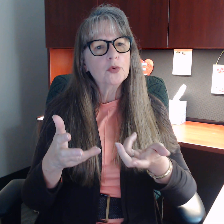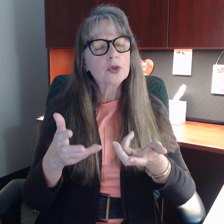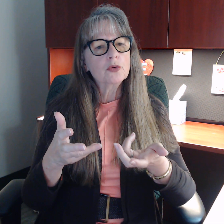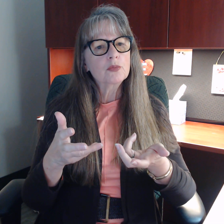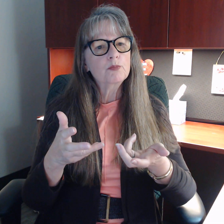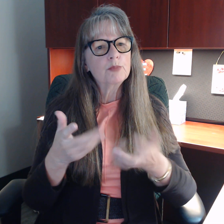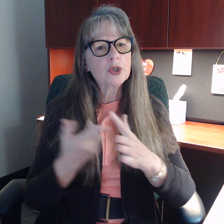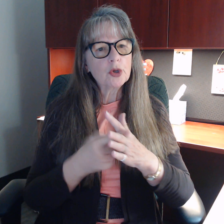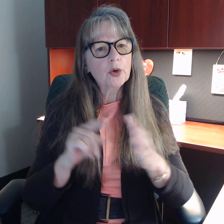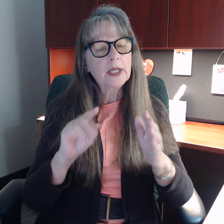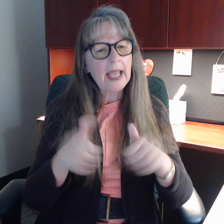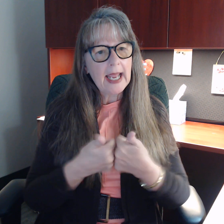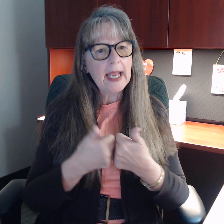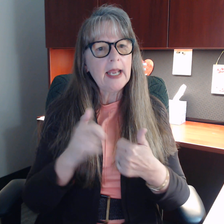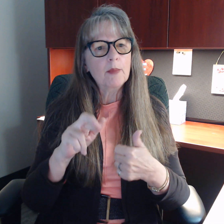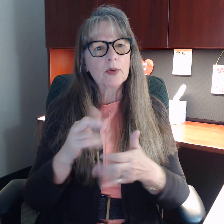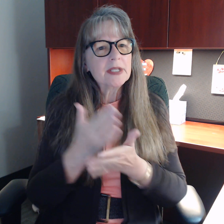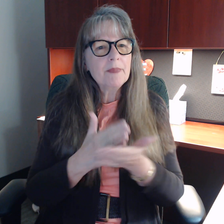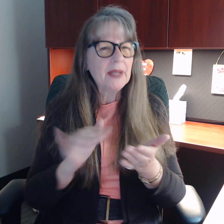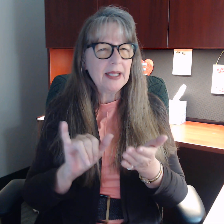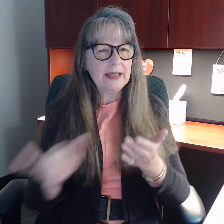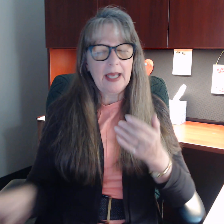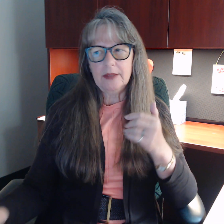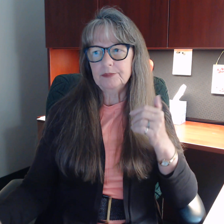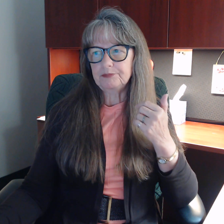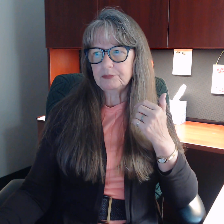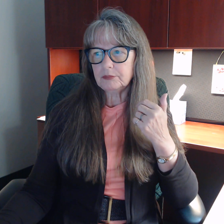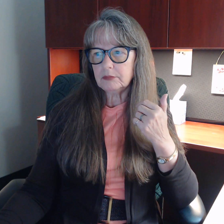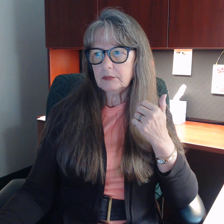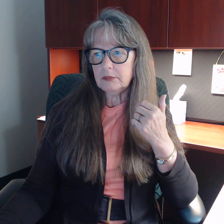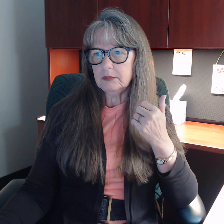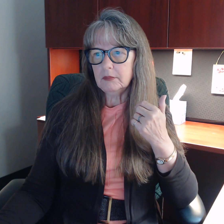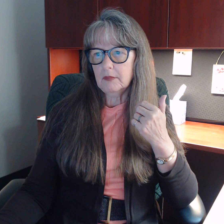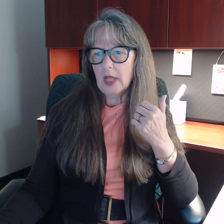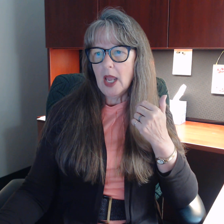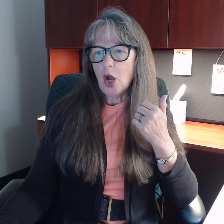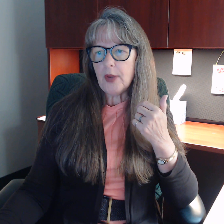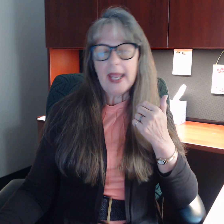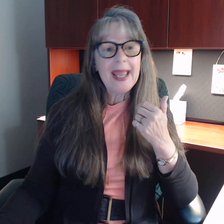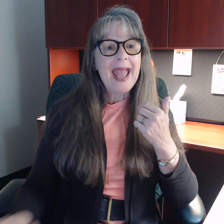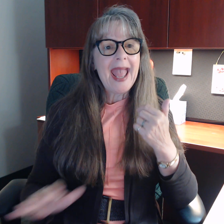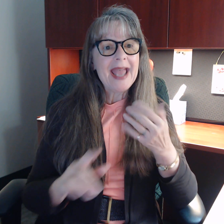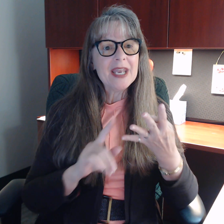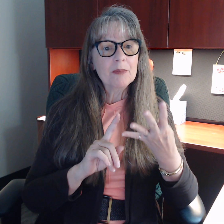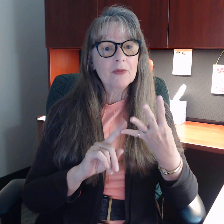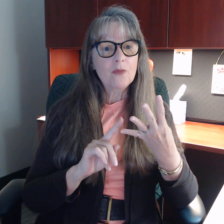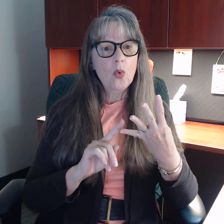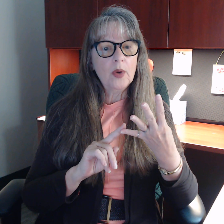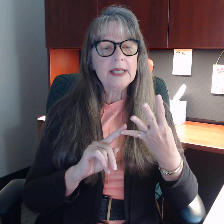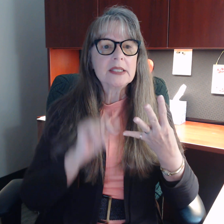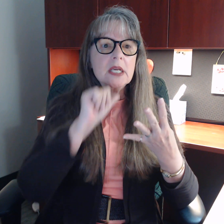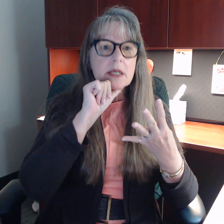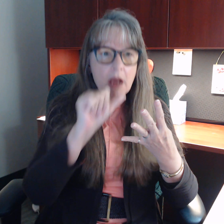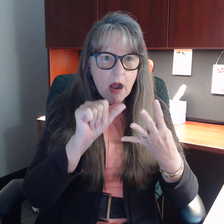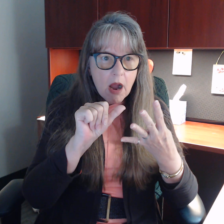to start a game or something like that. Okay. And number 4 is to not,